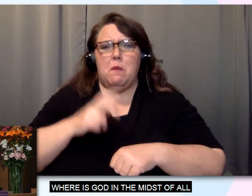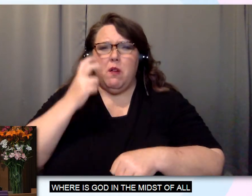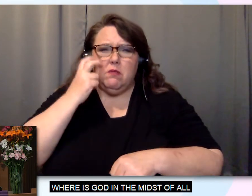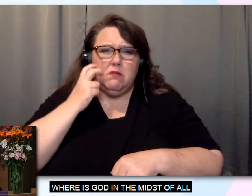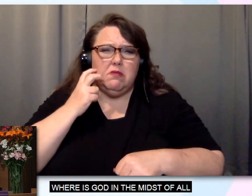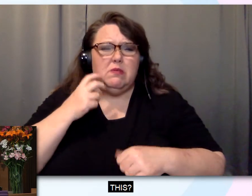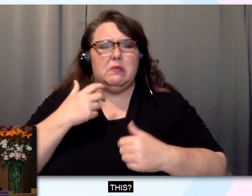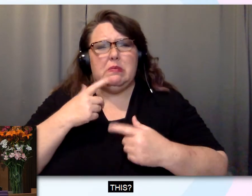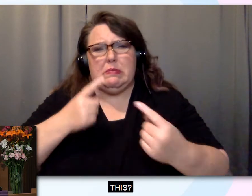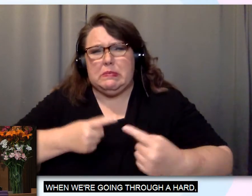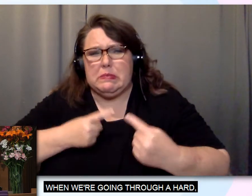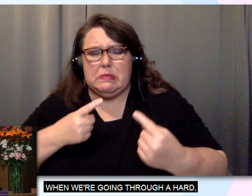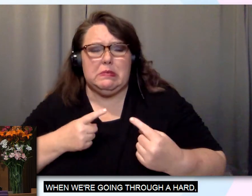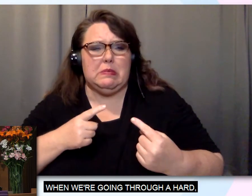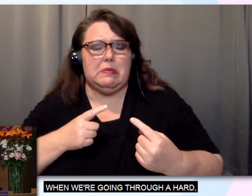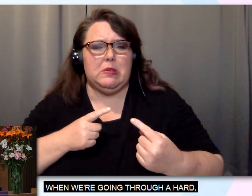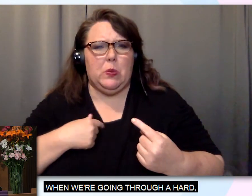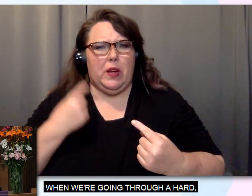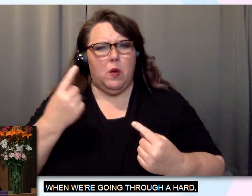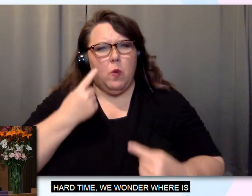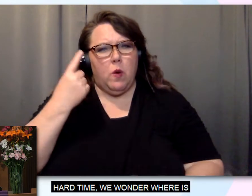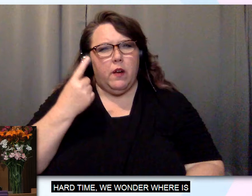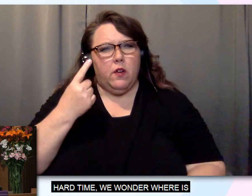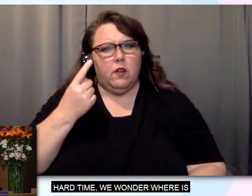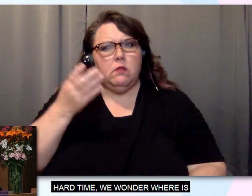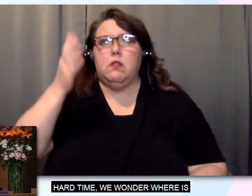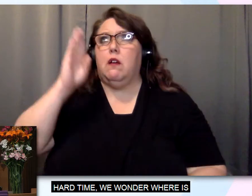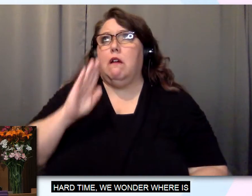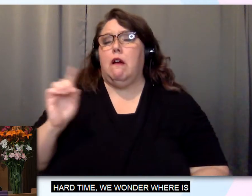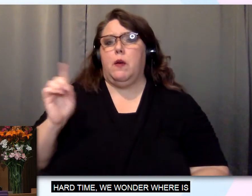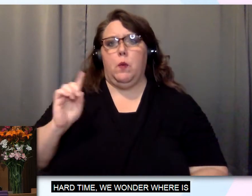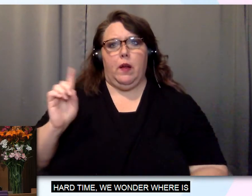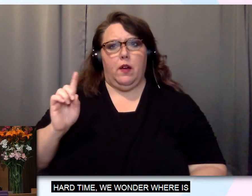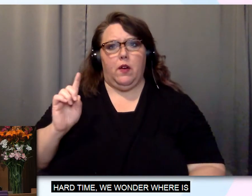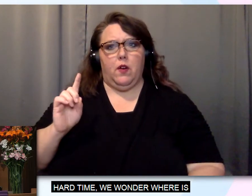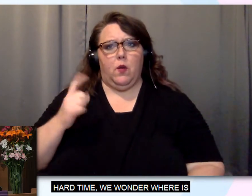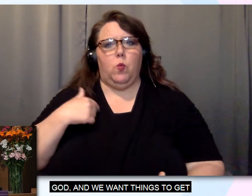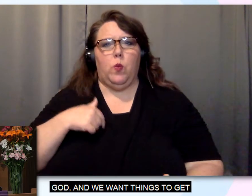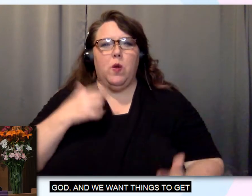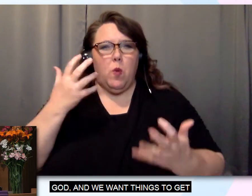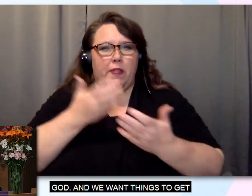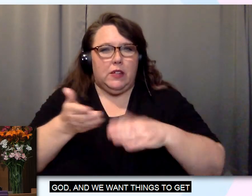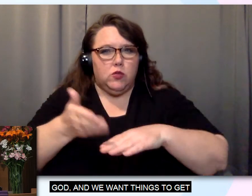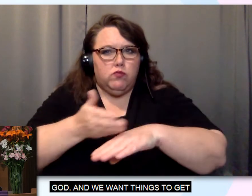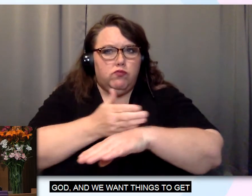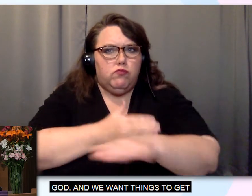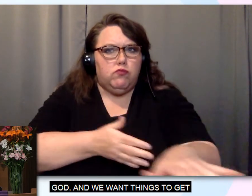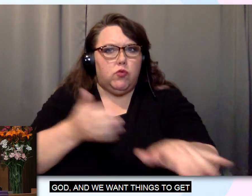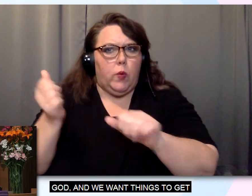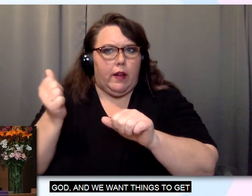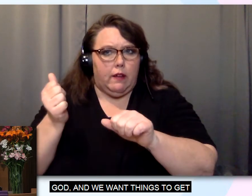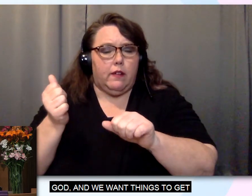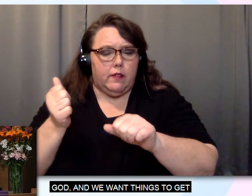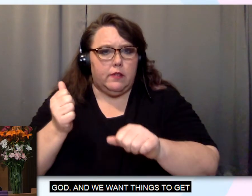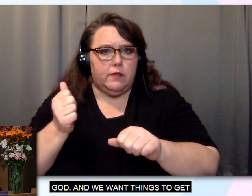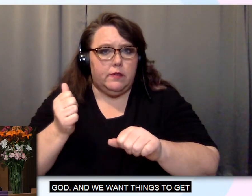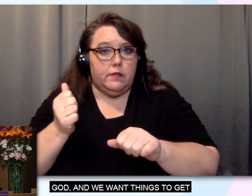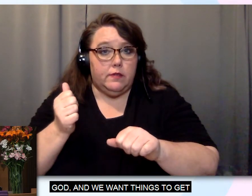hard time, we wonder where is God, and we want things to get better quickly, usually.